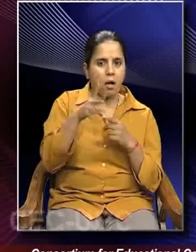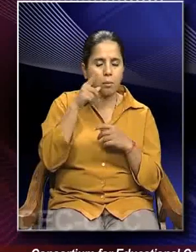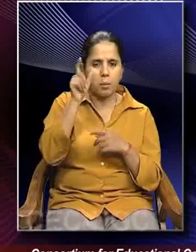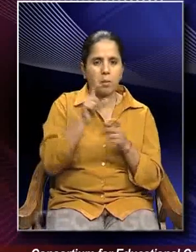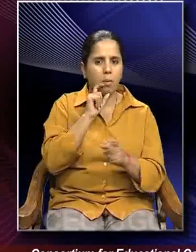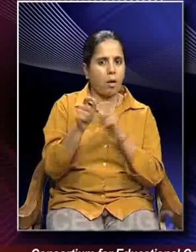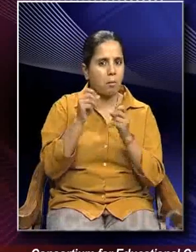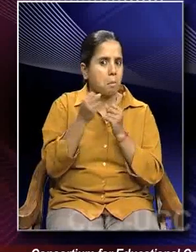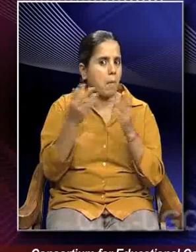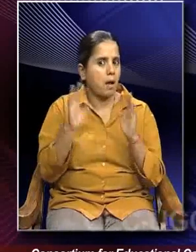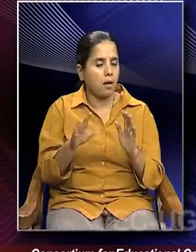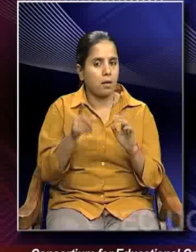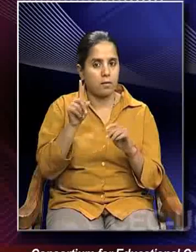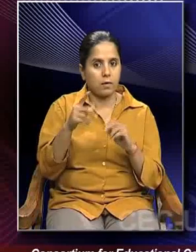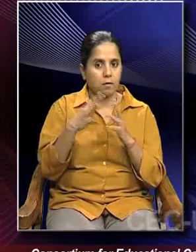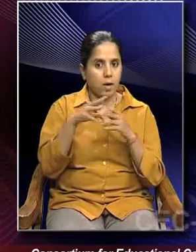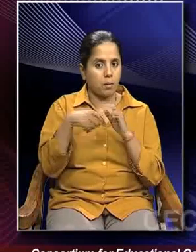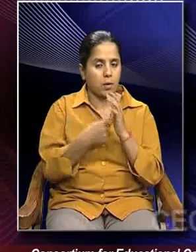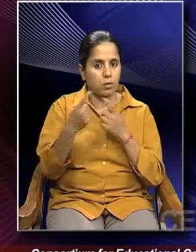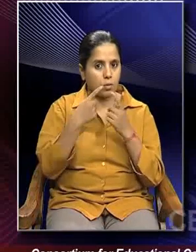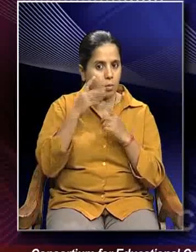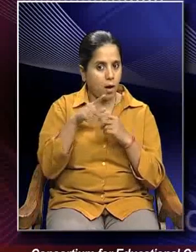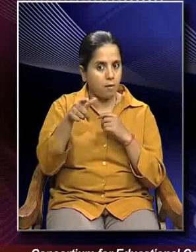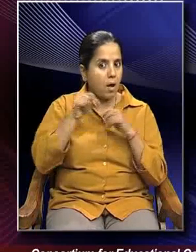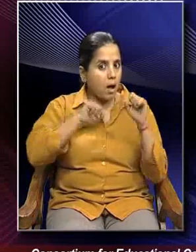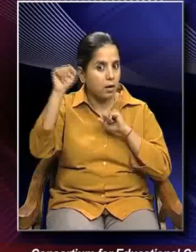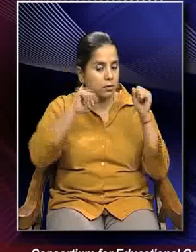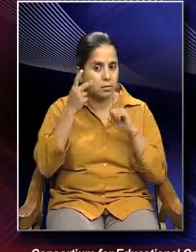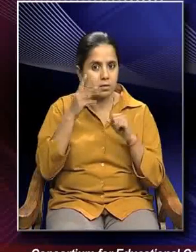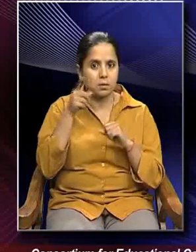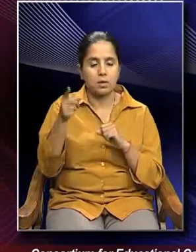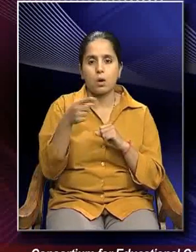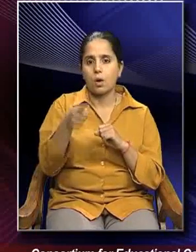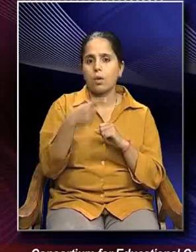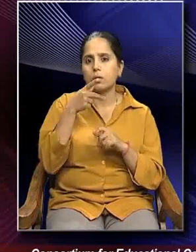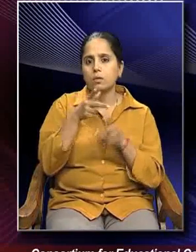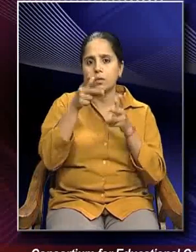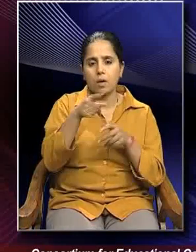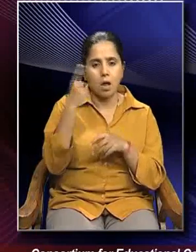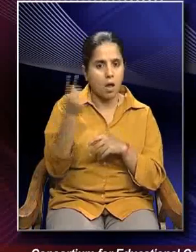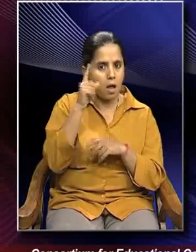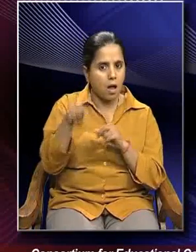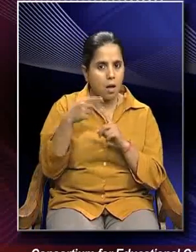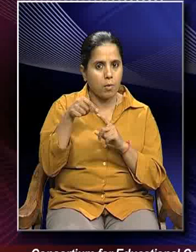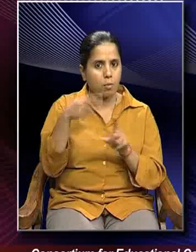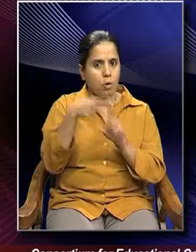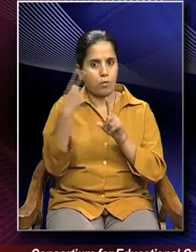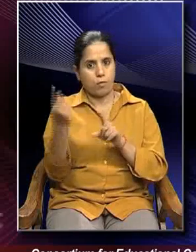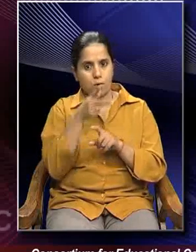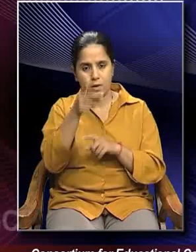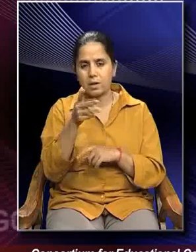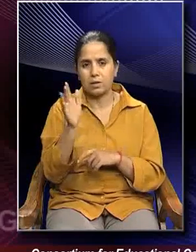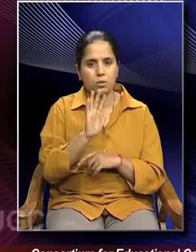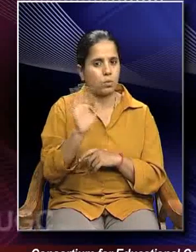conflict. So when Weber is talking about action, he is not only telling us about the positive,